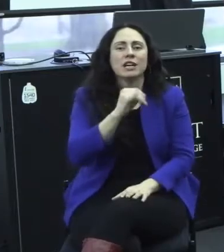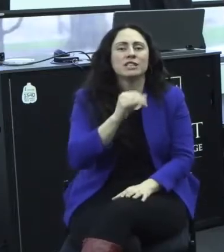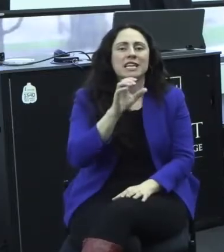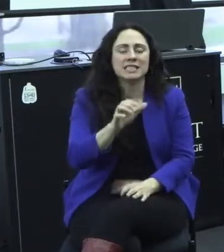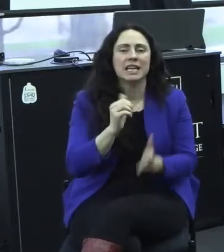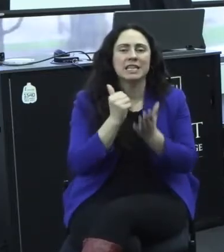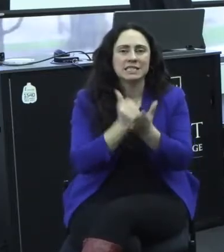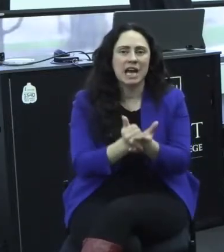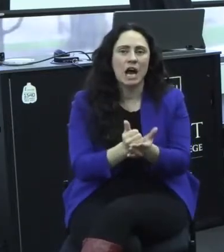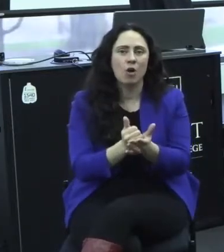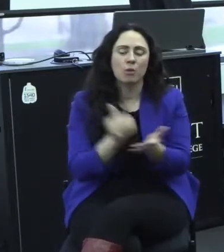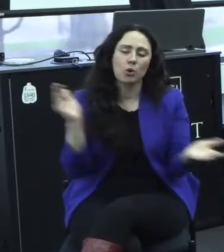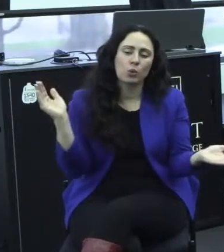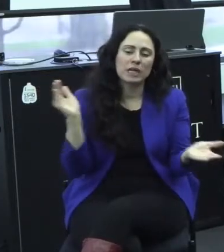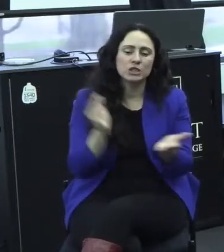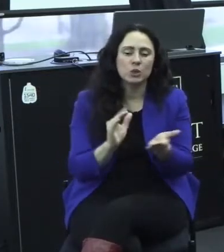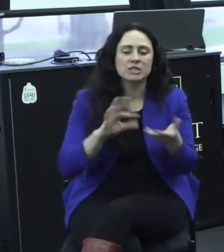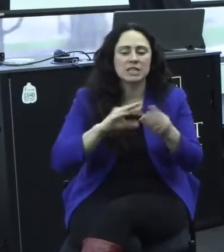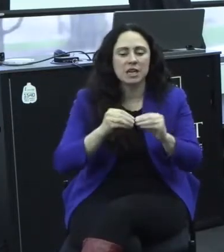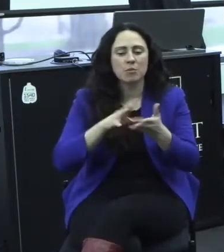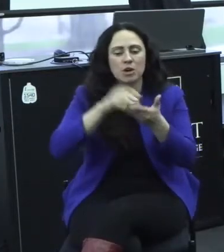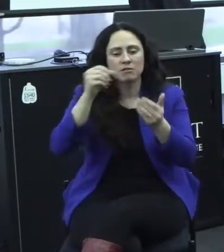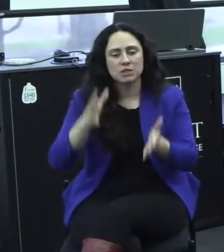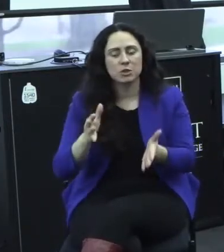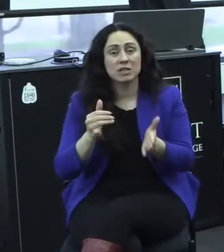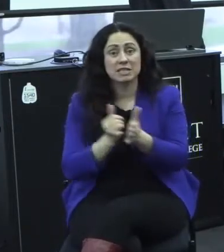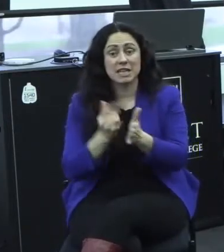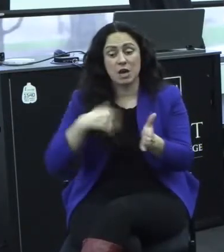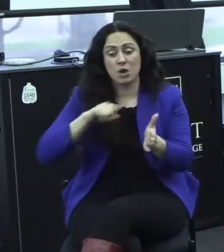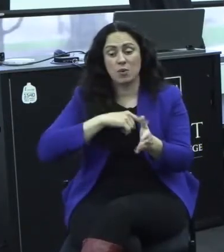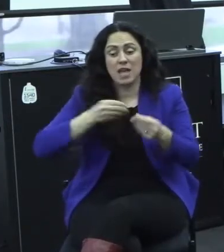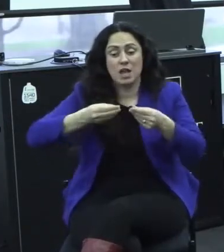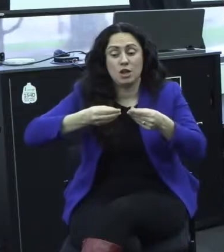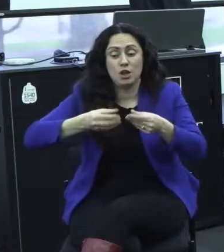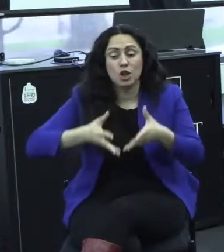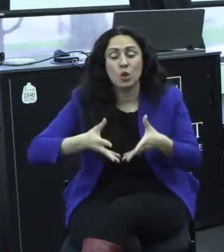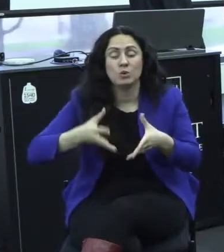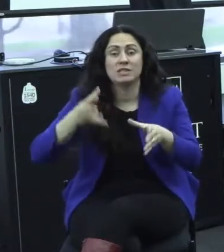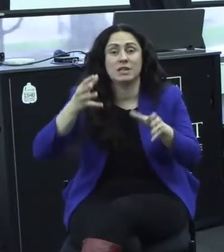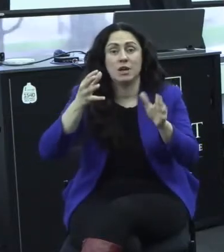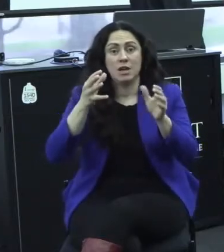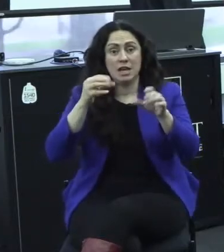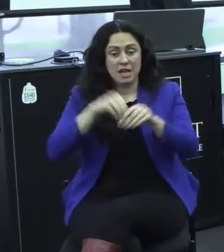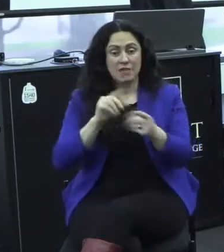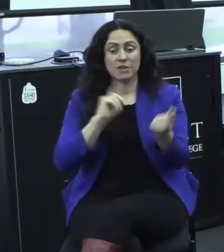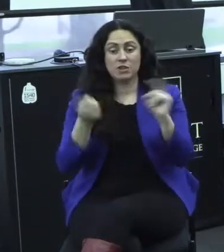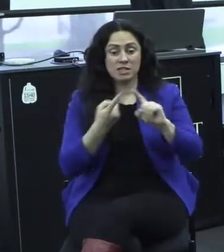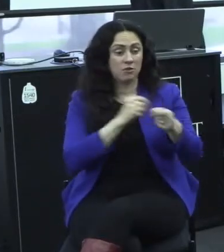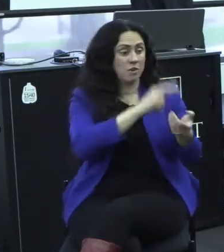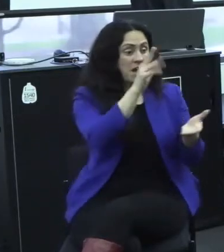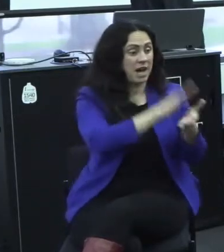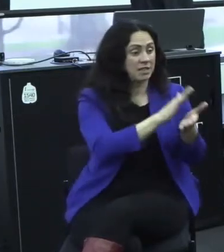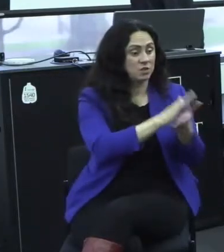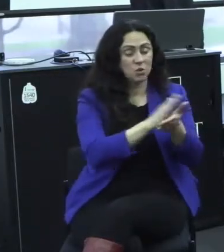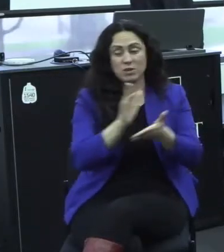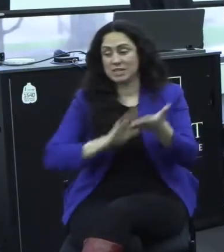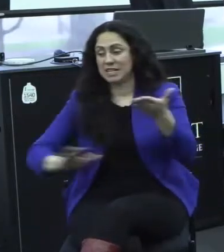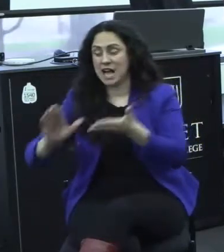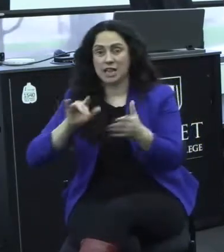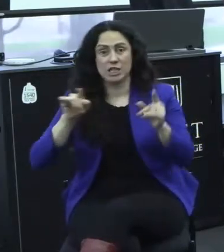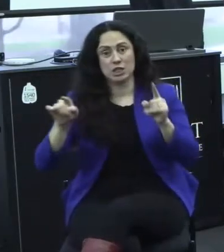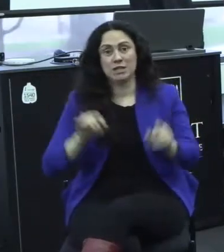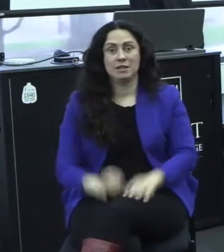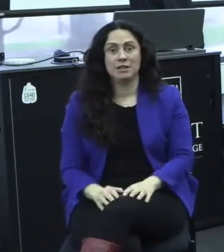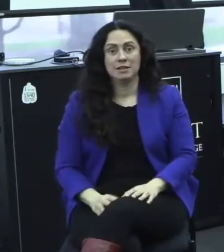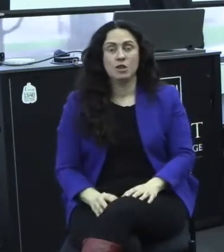to help reduce the number of students that we lose in the transition from high school to college? So one of the big things